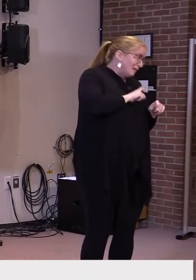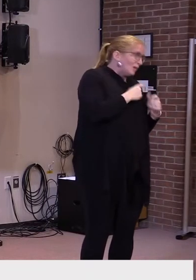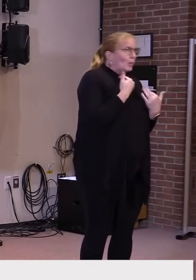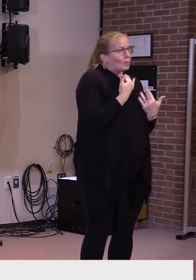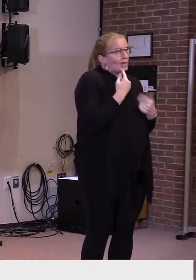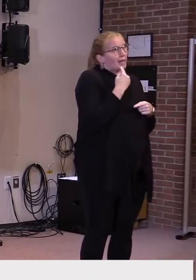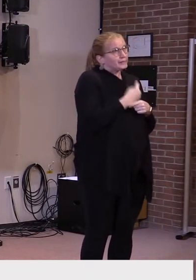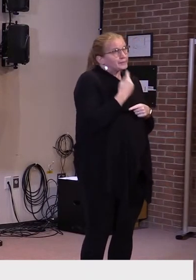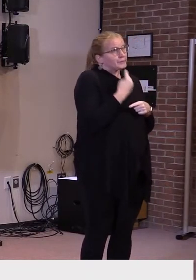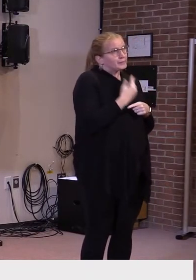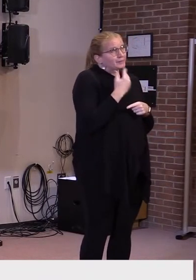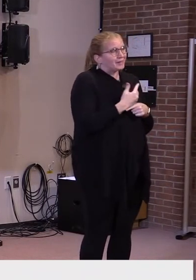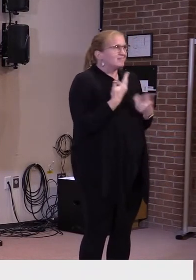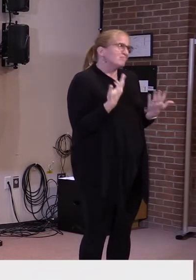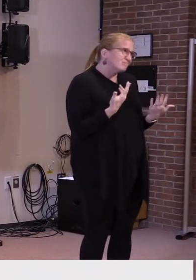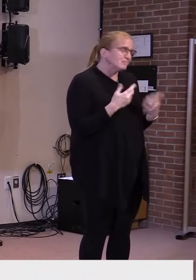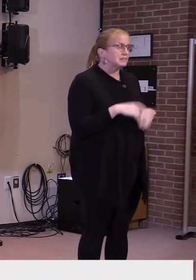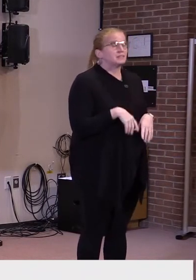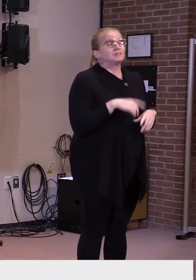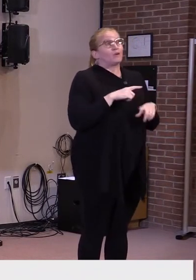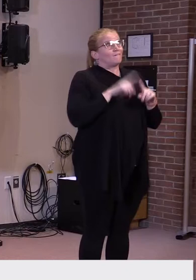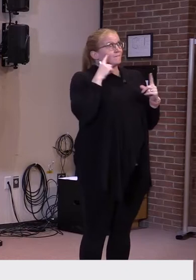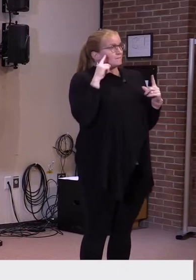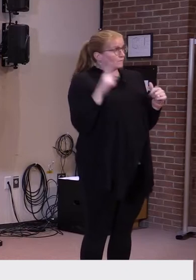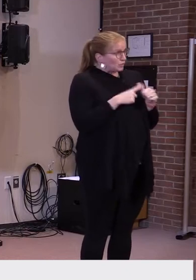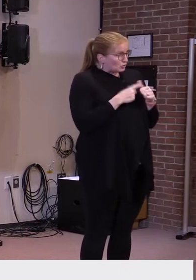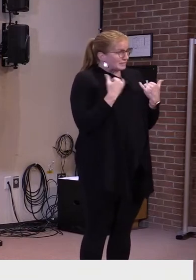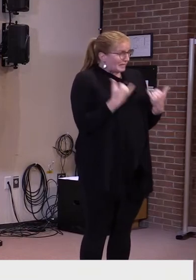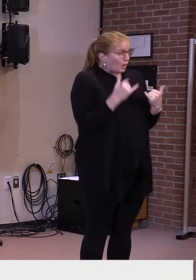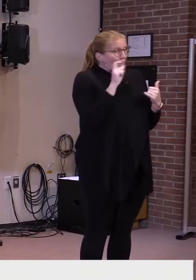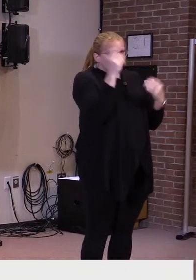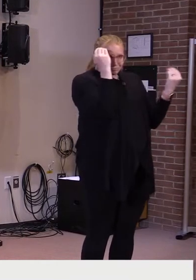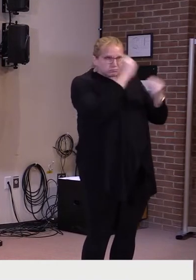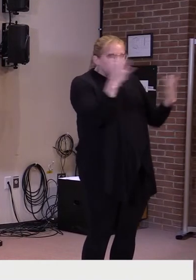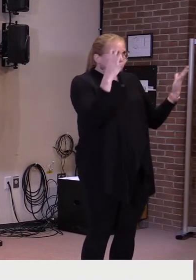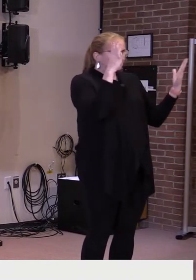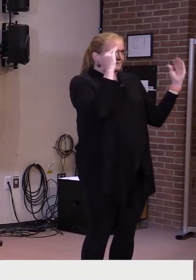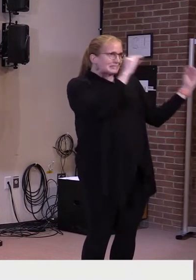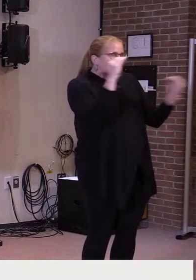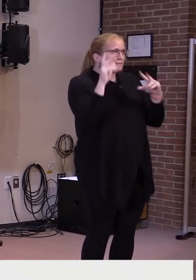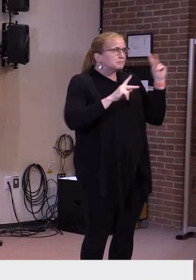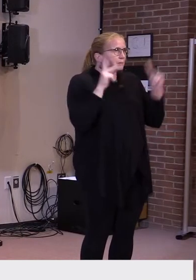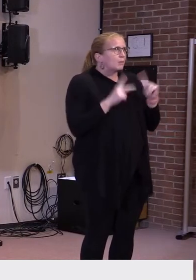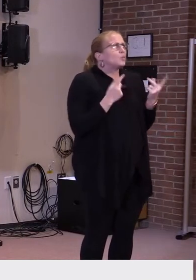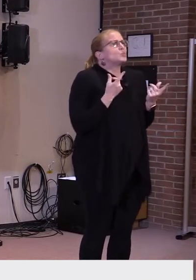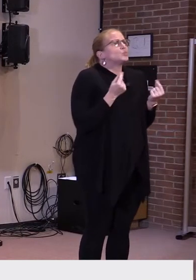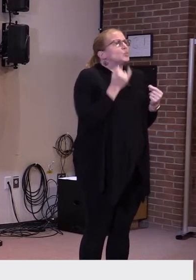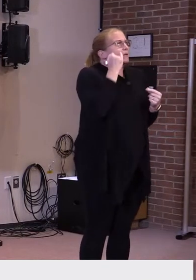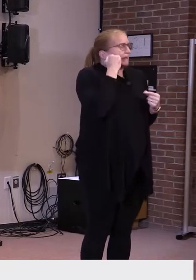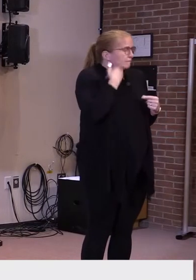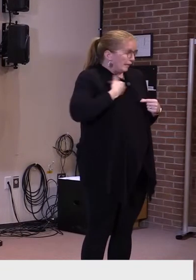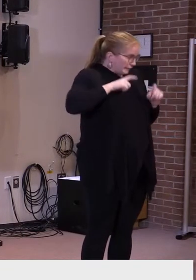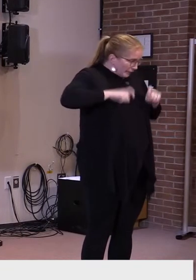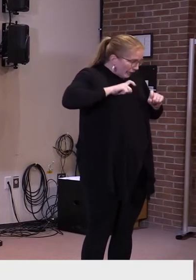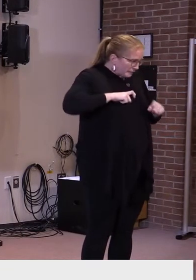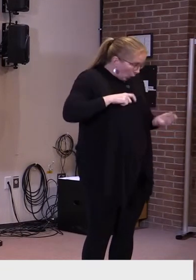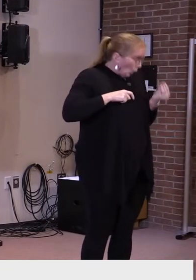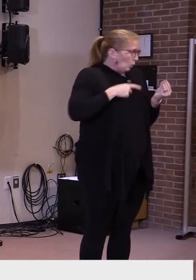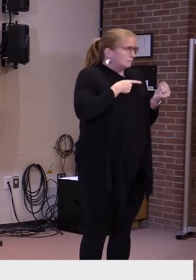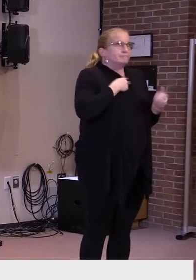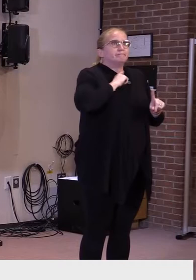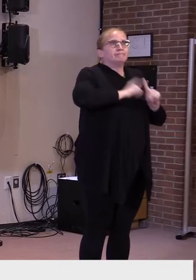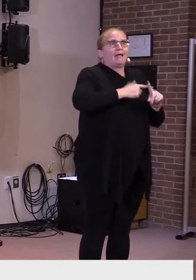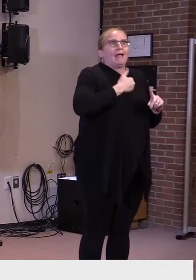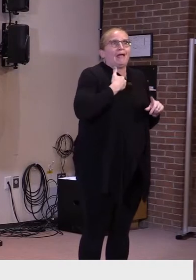includes educating the public on how to respond to a positive test. We began doing this on the health